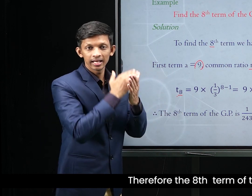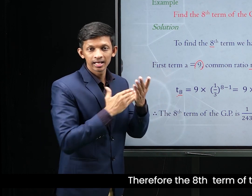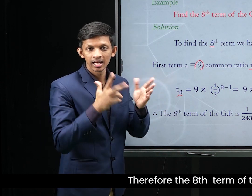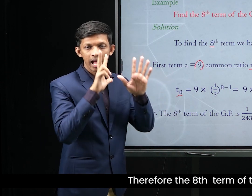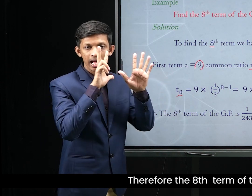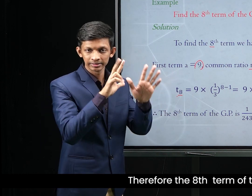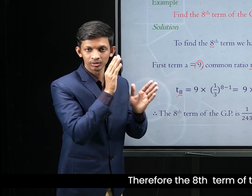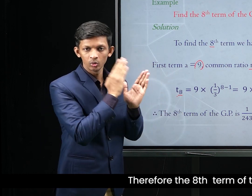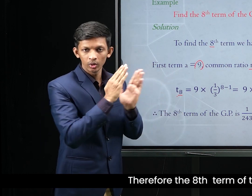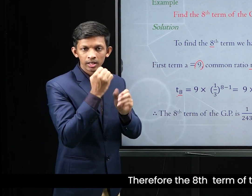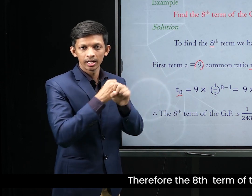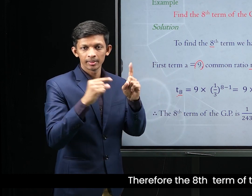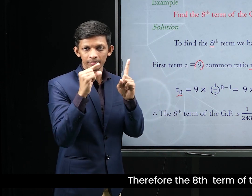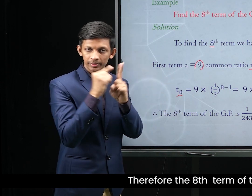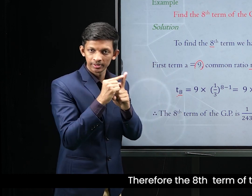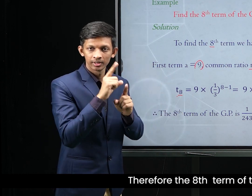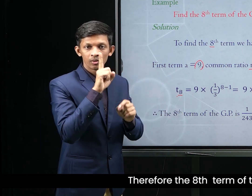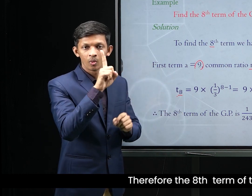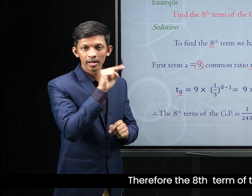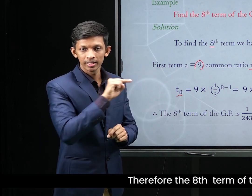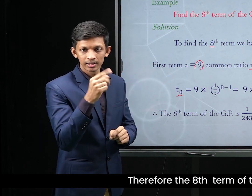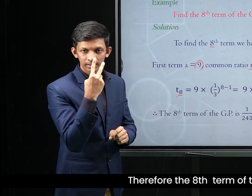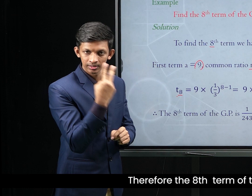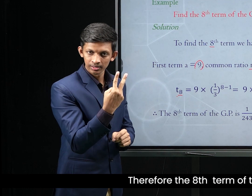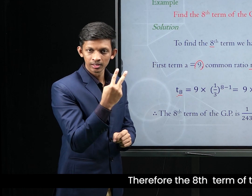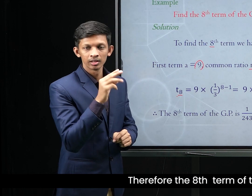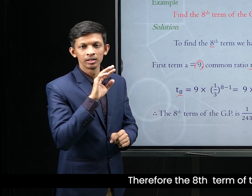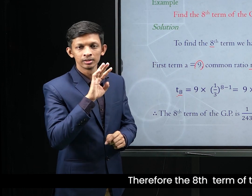Therefore, the eighth term of the geometric progression is 1 by 243.